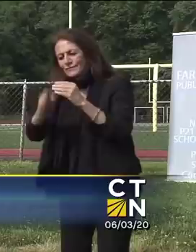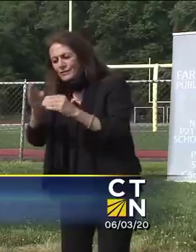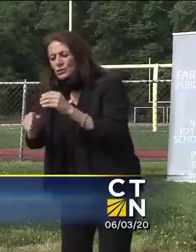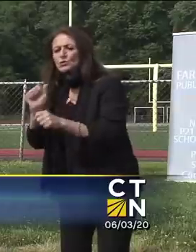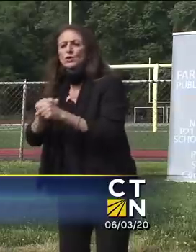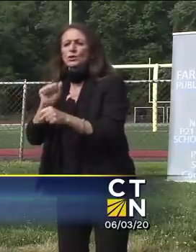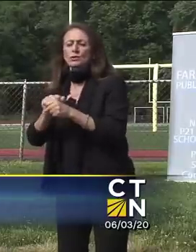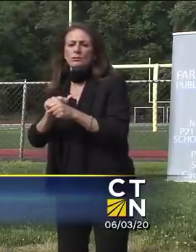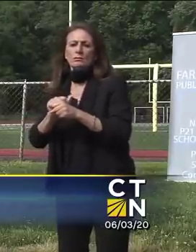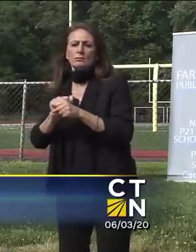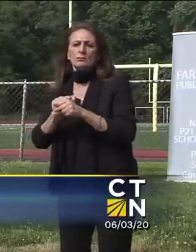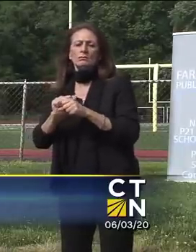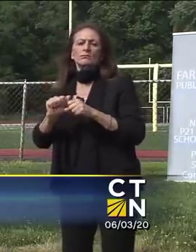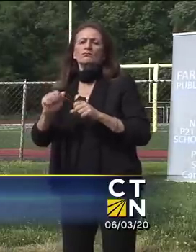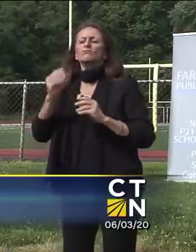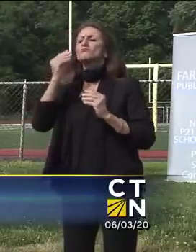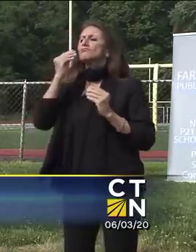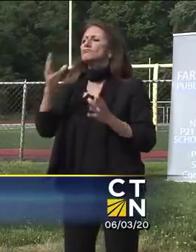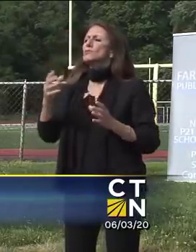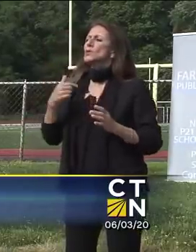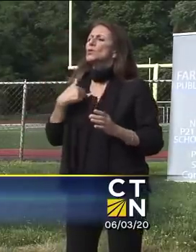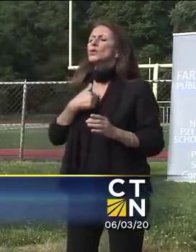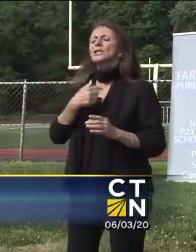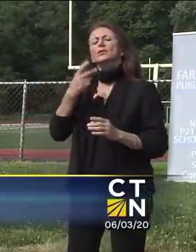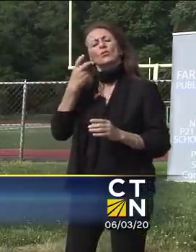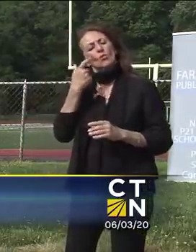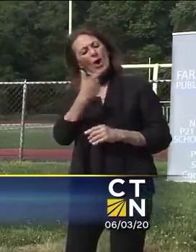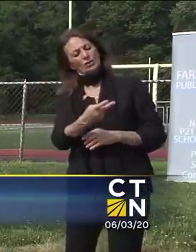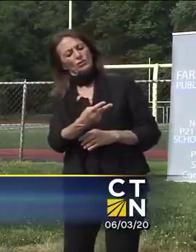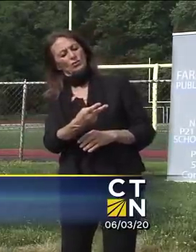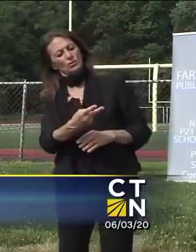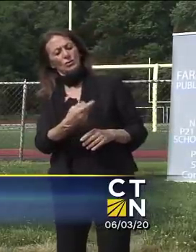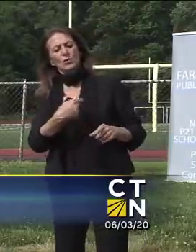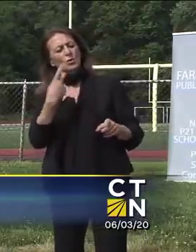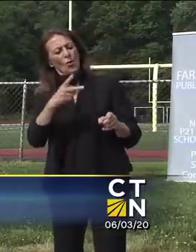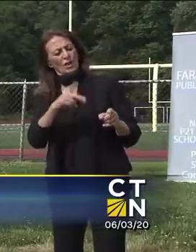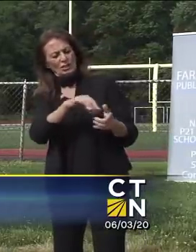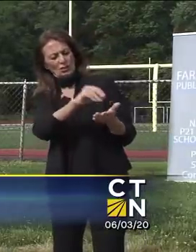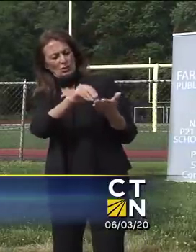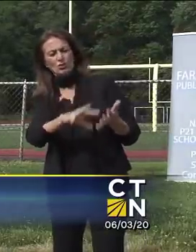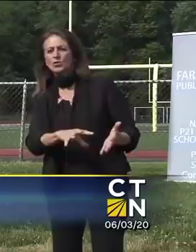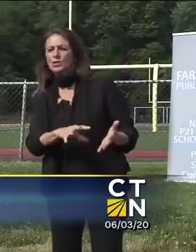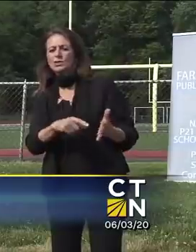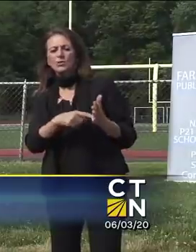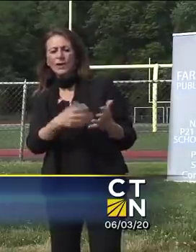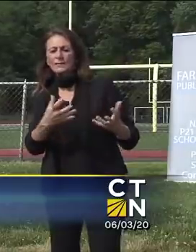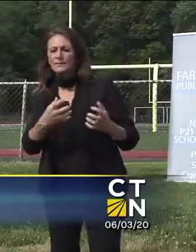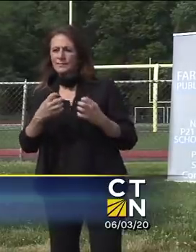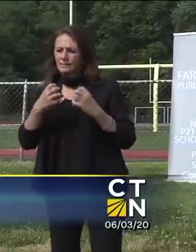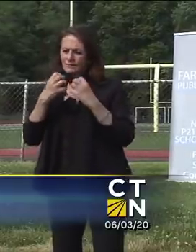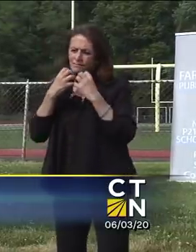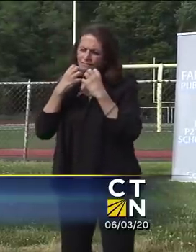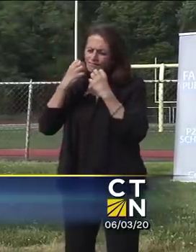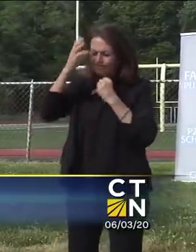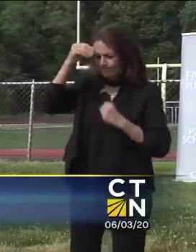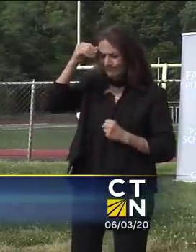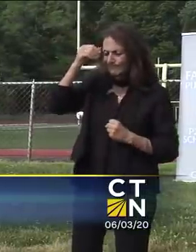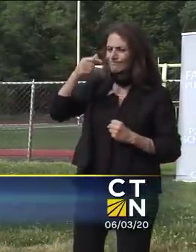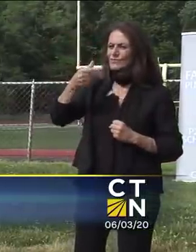We saw them demonstrate something that we can learn from. We saw them demonstrate throughout this process grit.